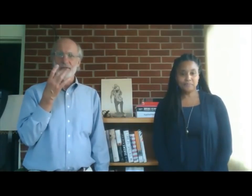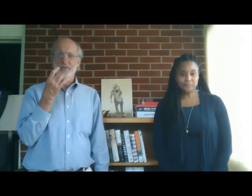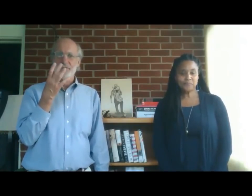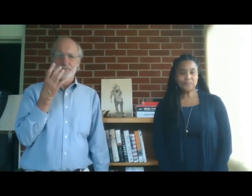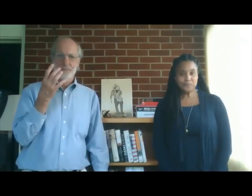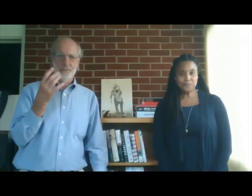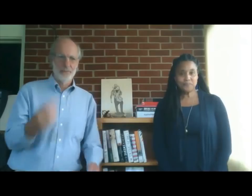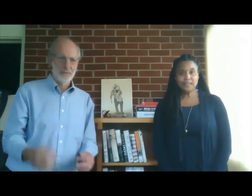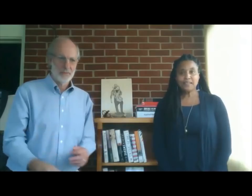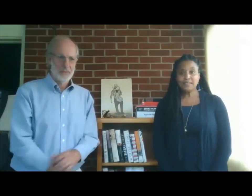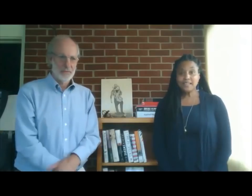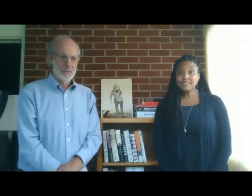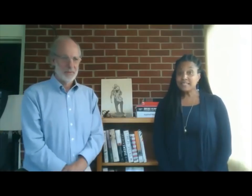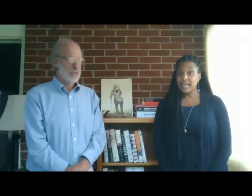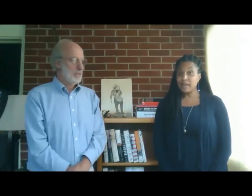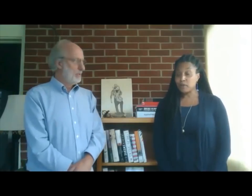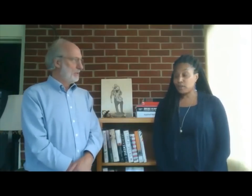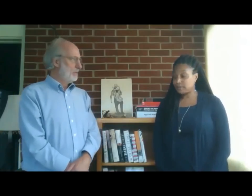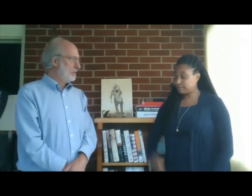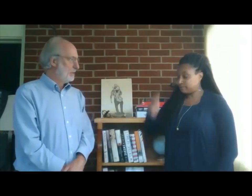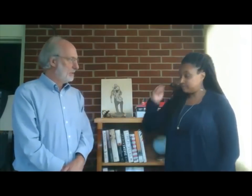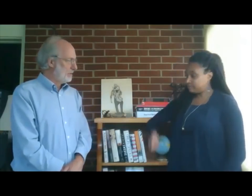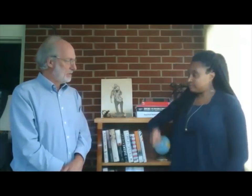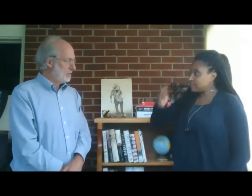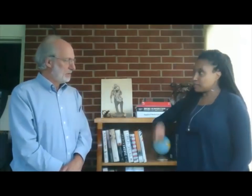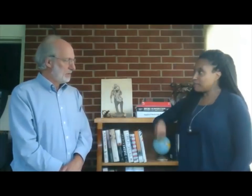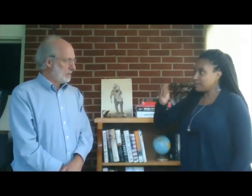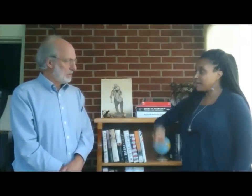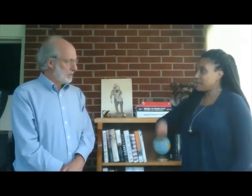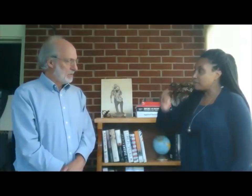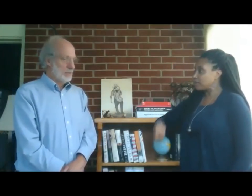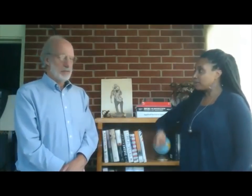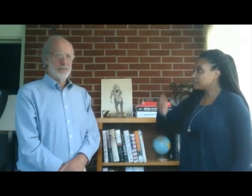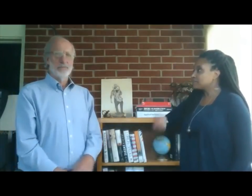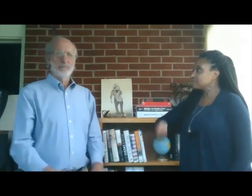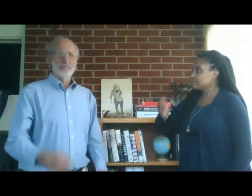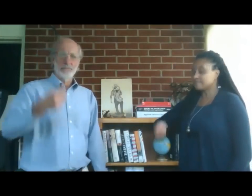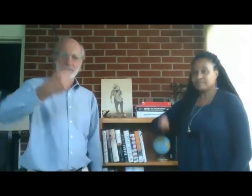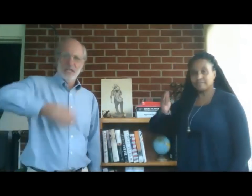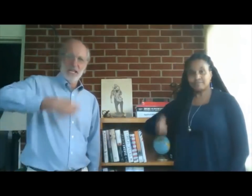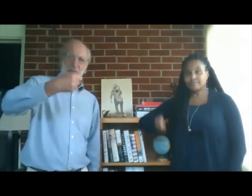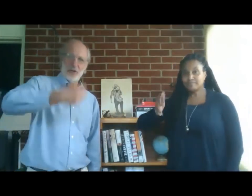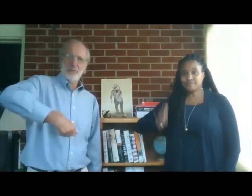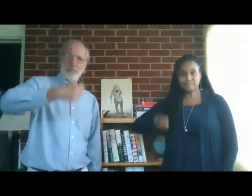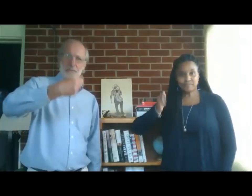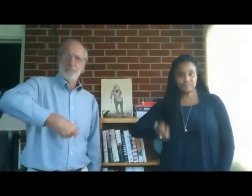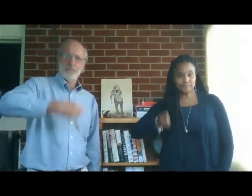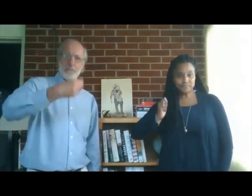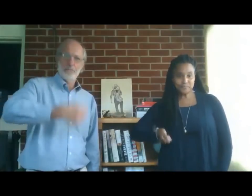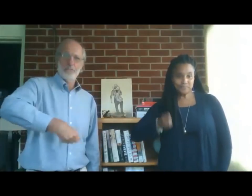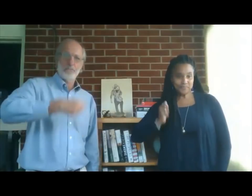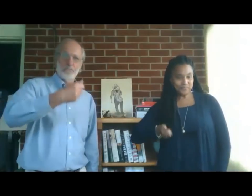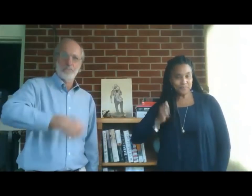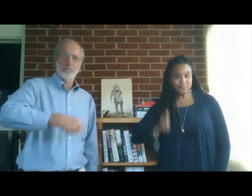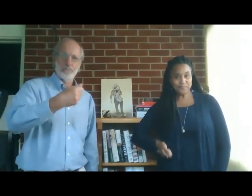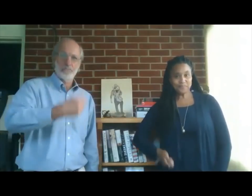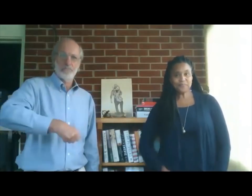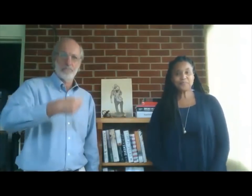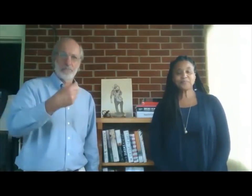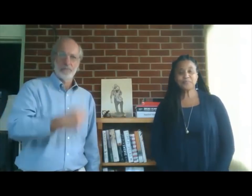Light. Next is hammer. Like you're banging a hammer. Hammer.